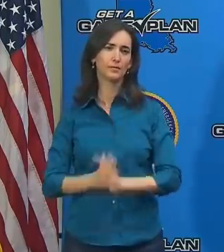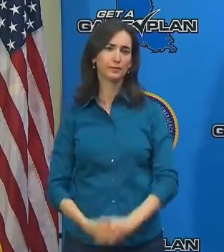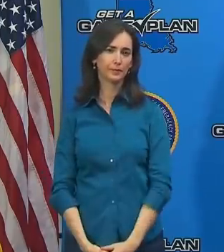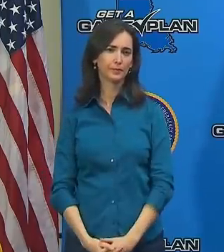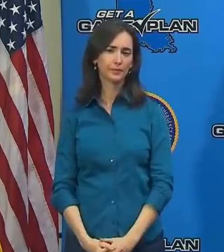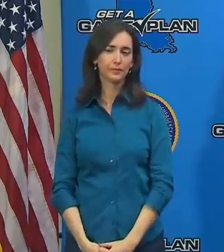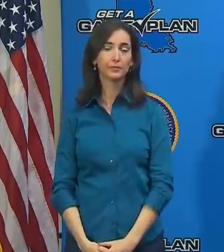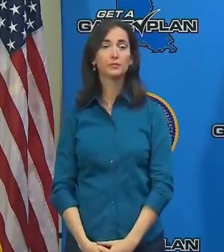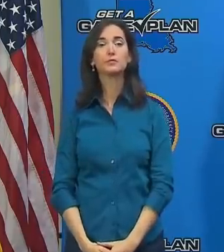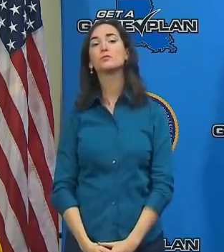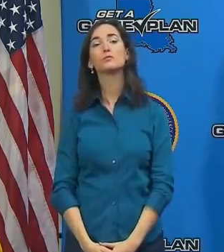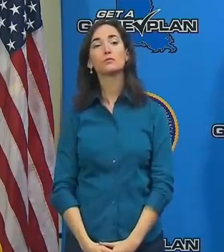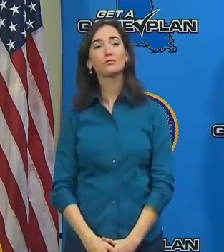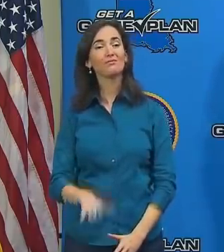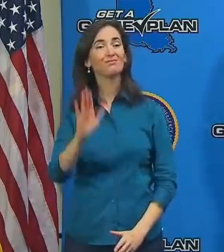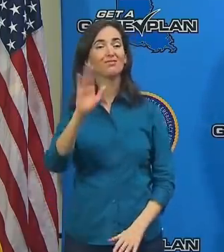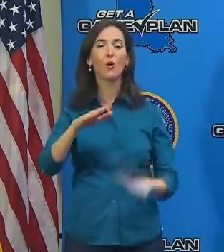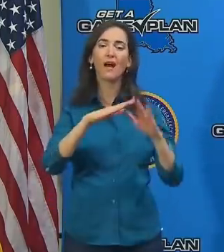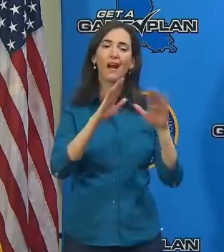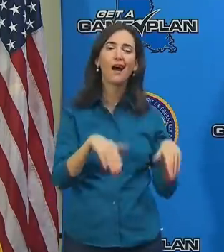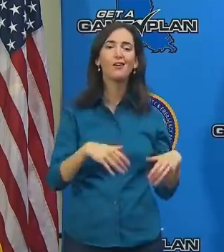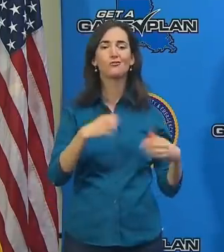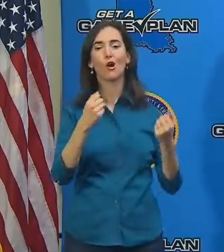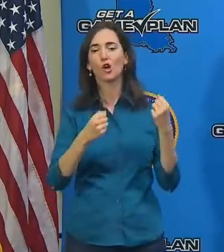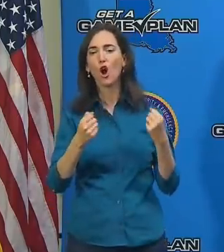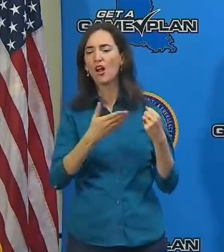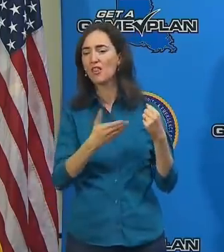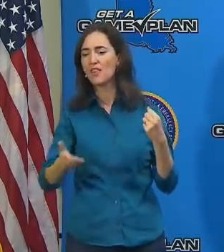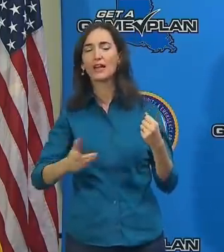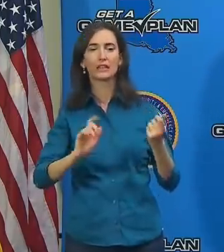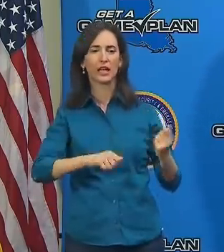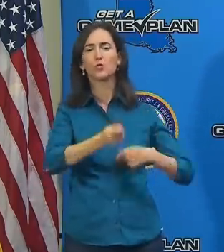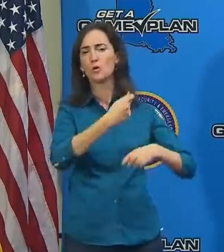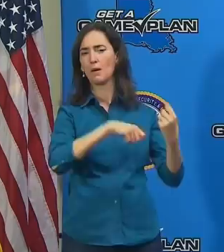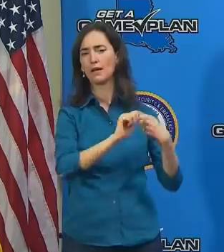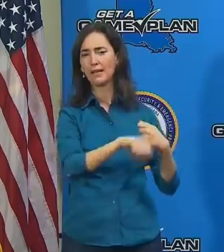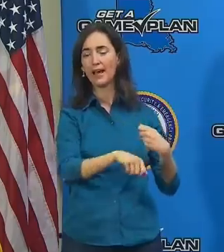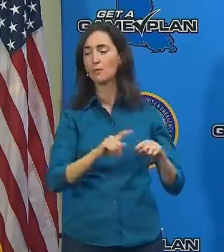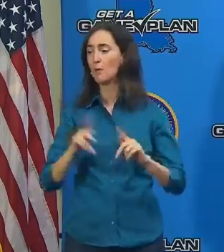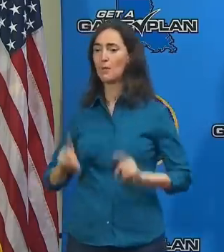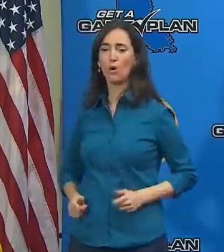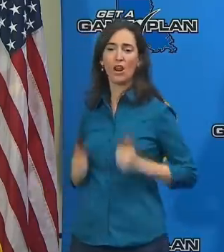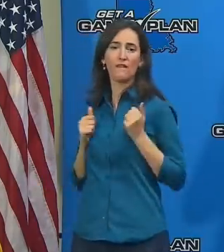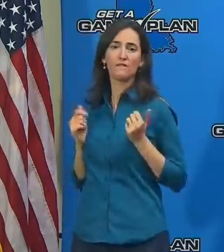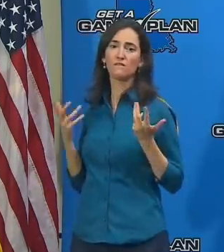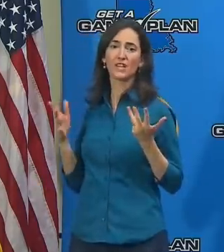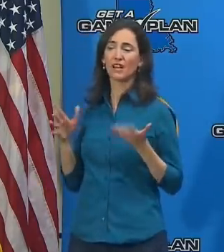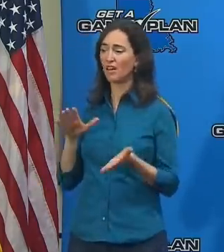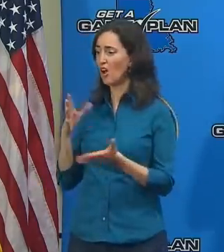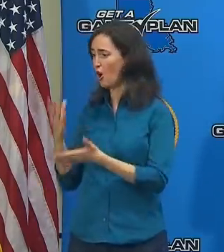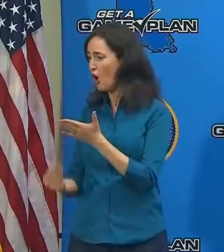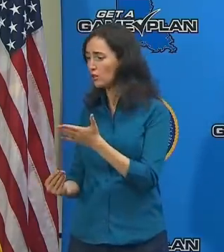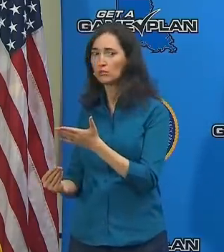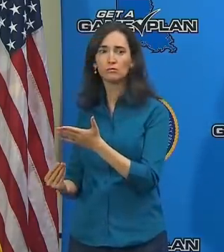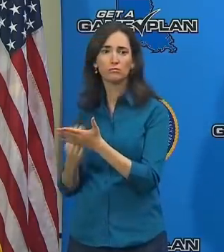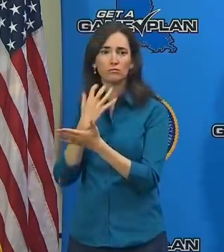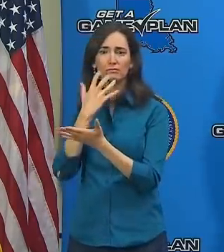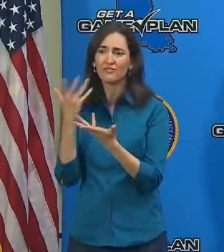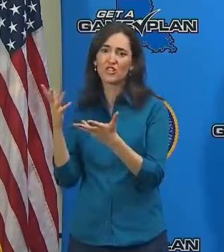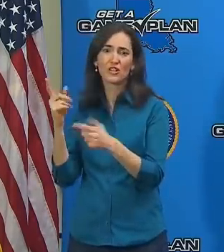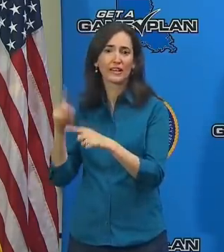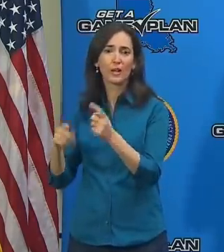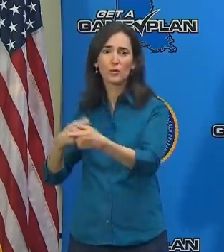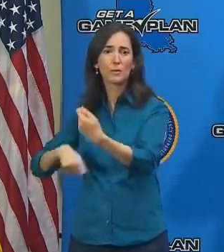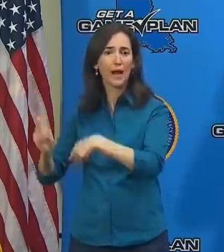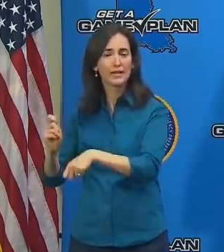You know, property is replaceable. Lives are not. So that is obviously our first order of